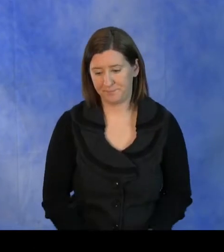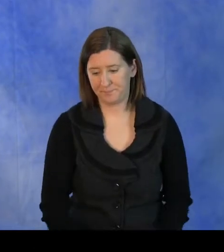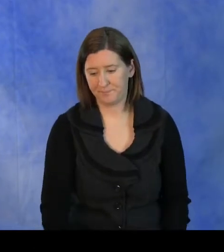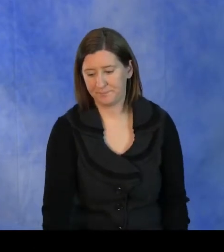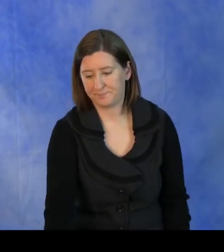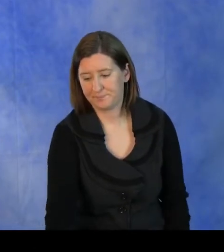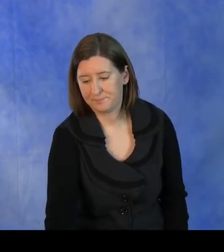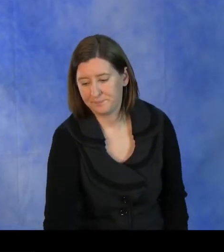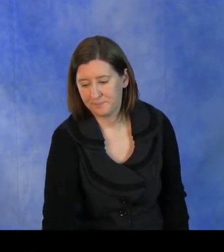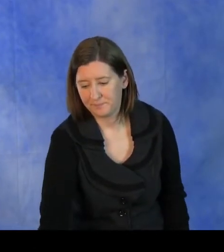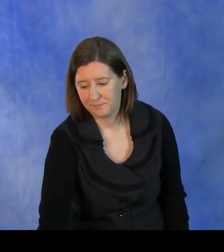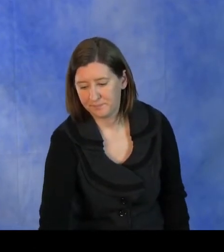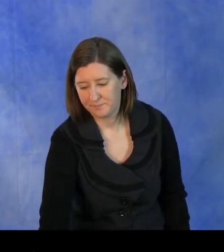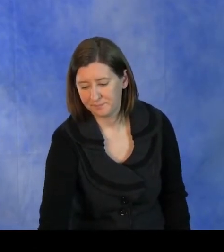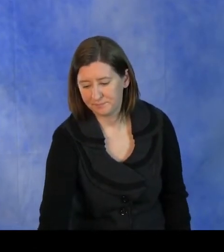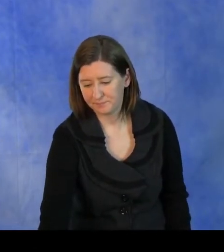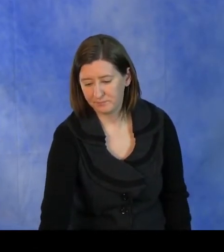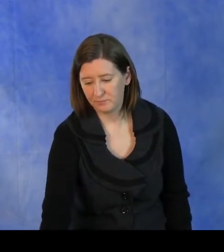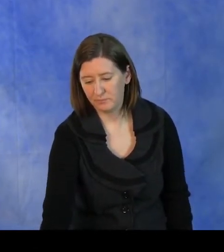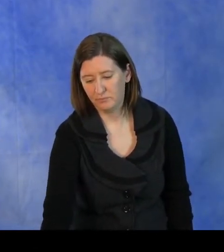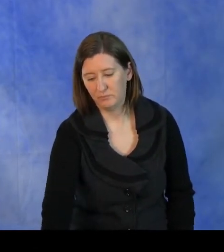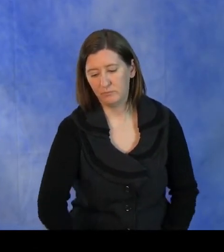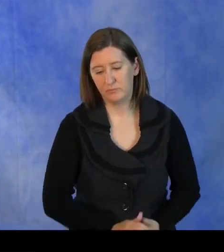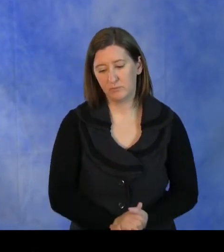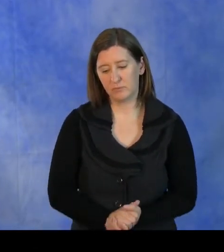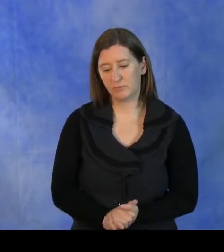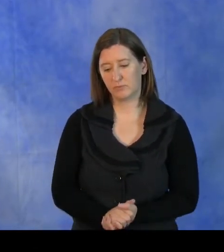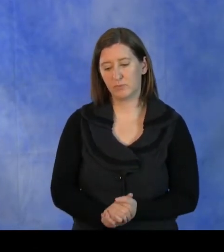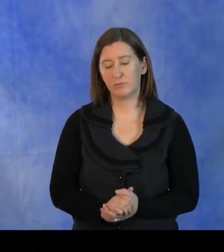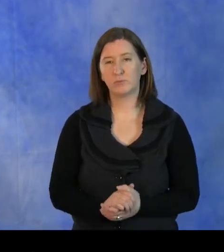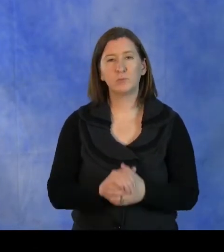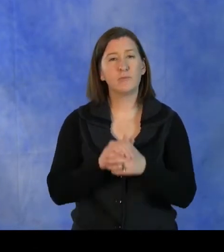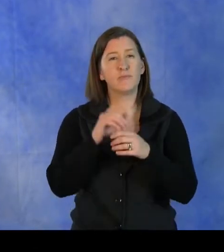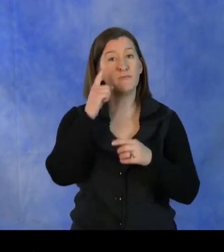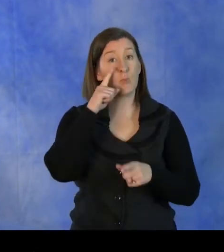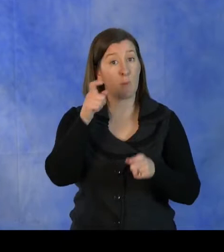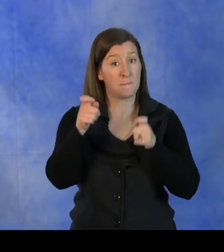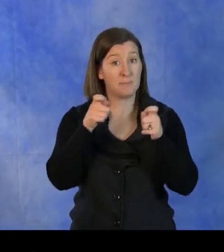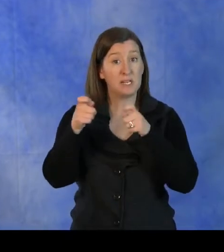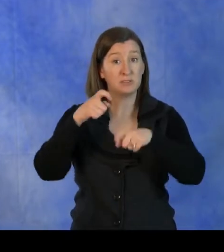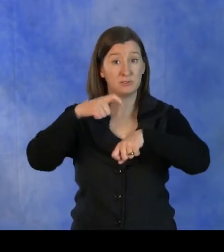to, you have to make sure you get their attention.